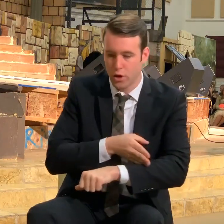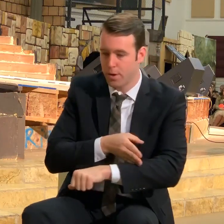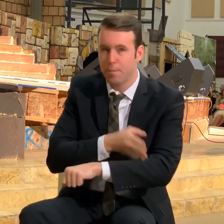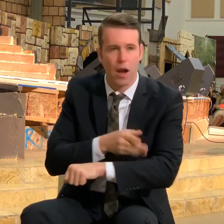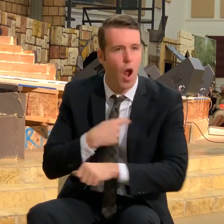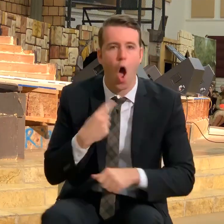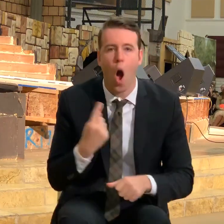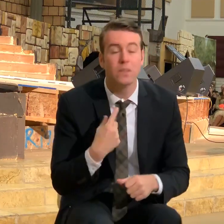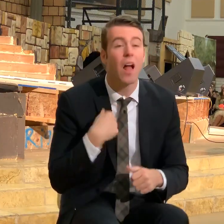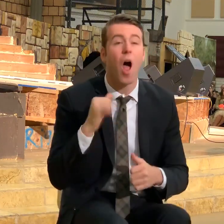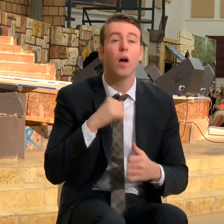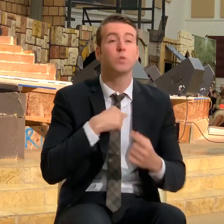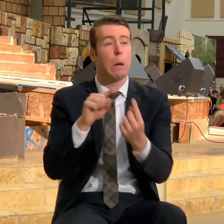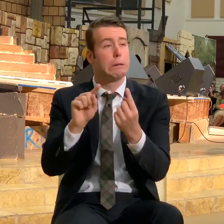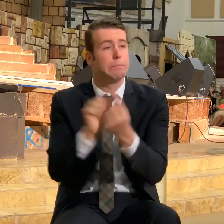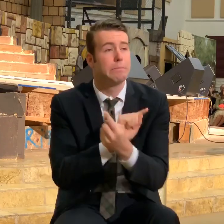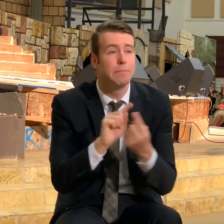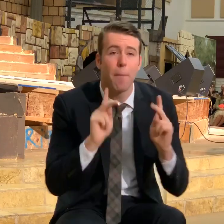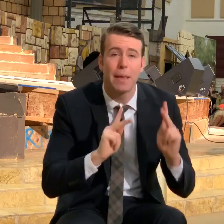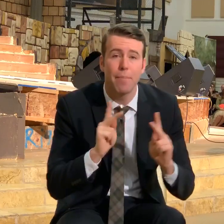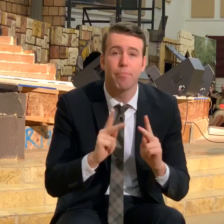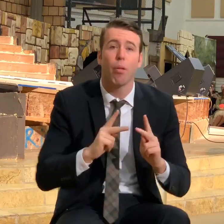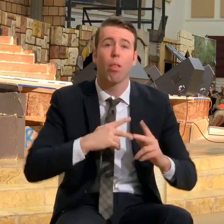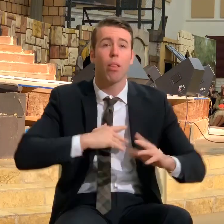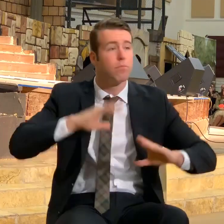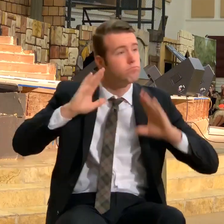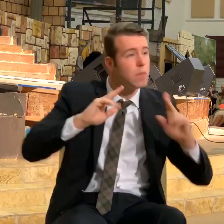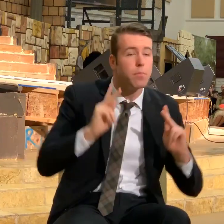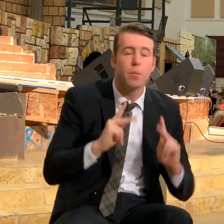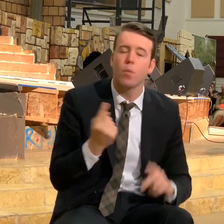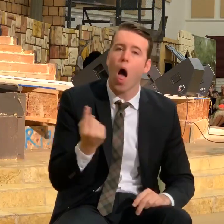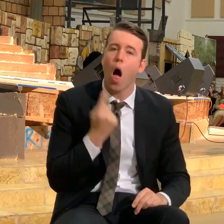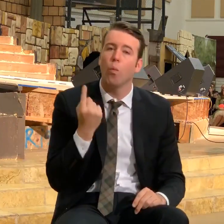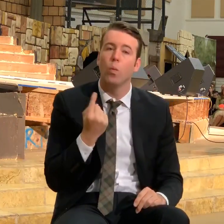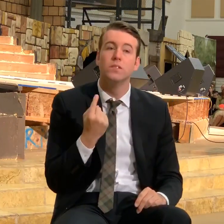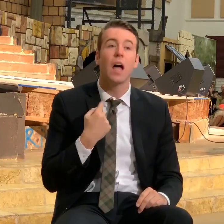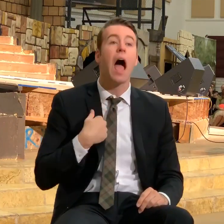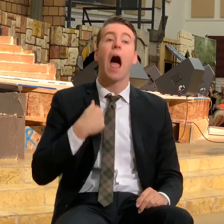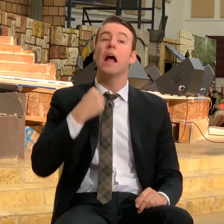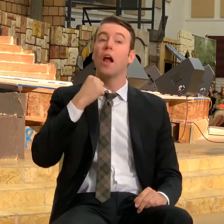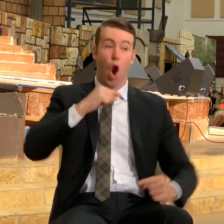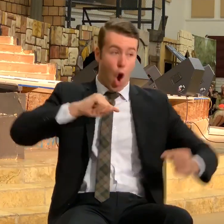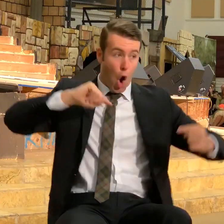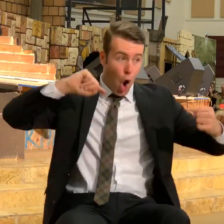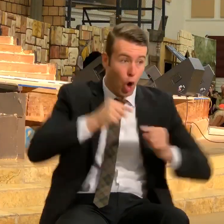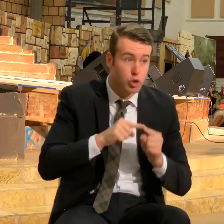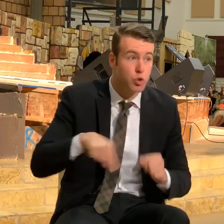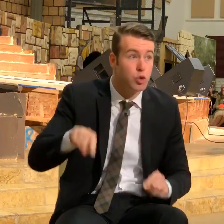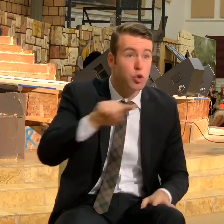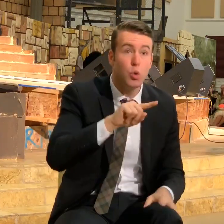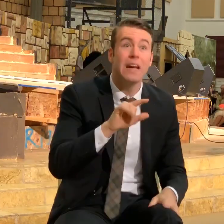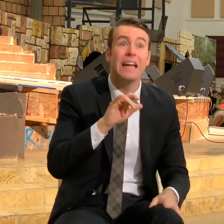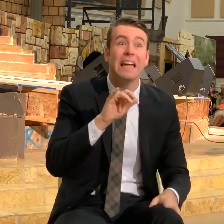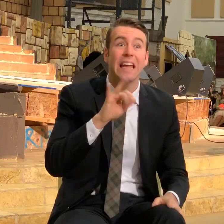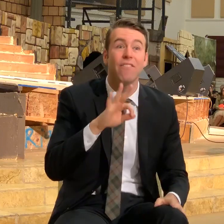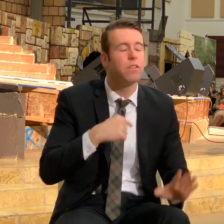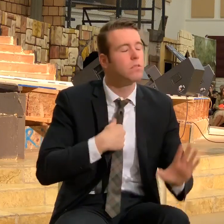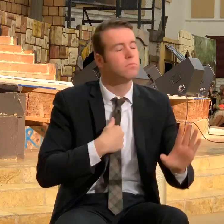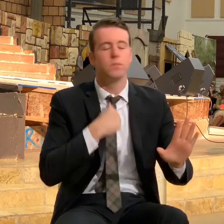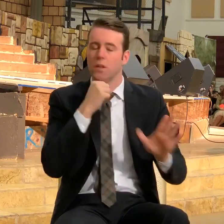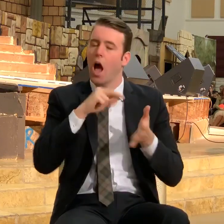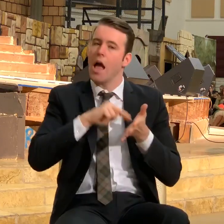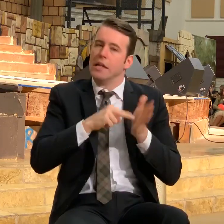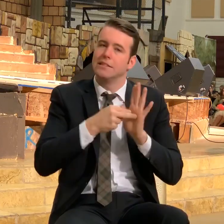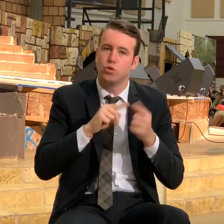person, a lover of people. I am, and I have never knowingly hurt anybody. If I did, it was with ignorance and not